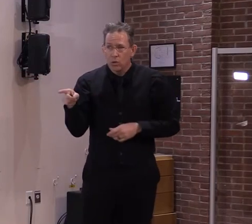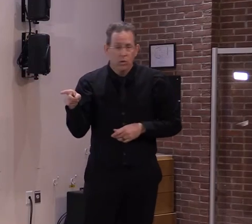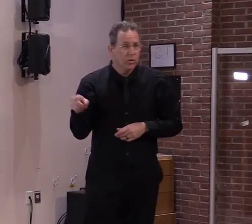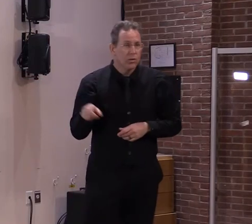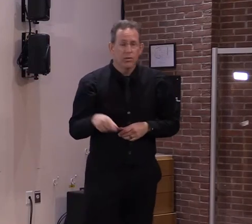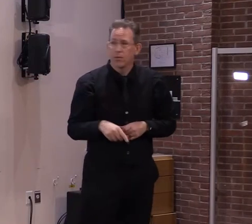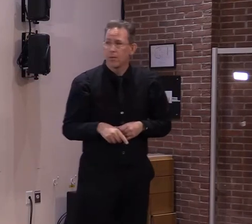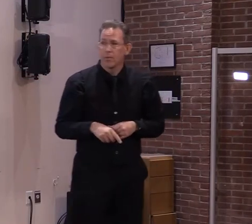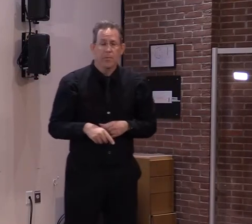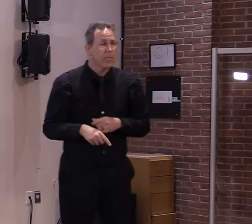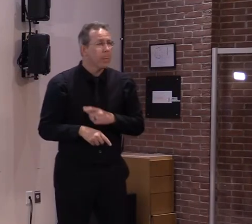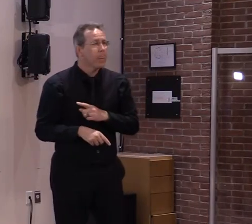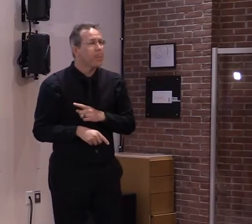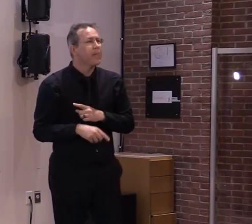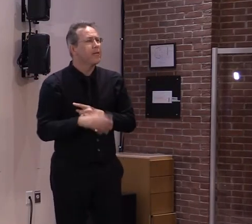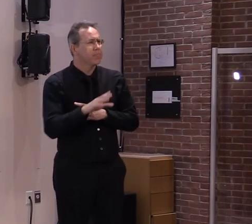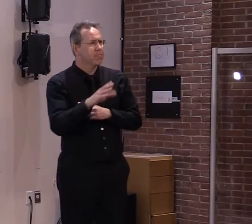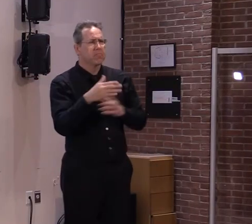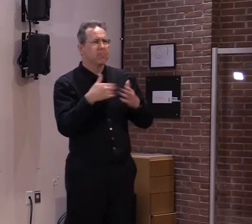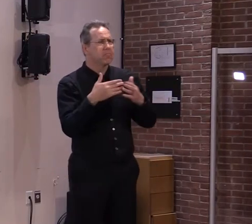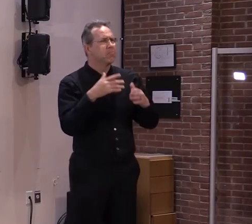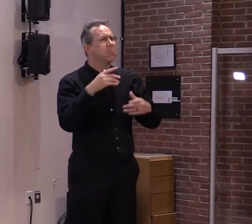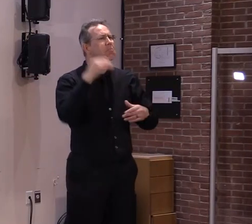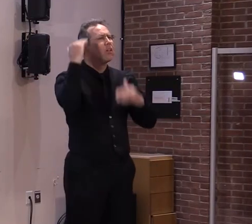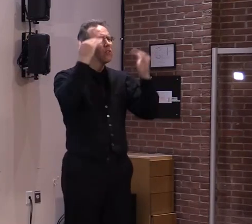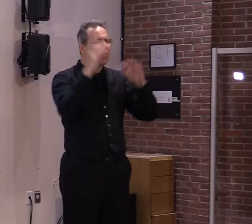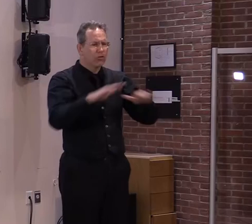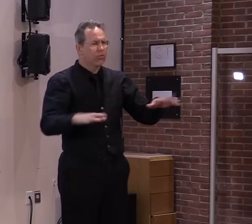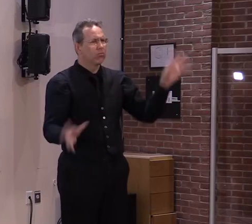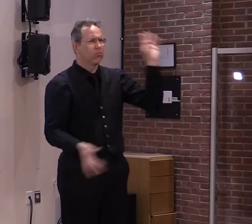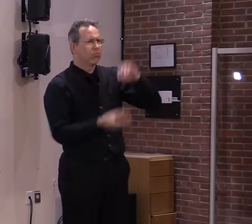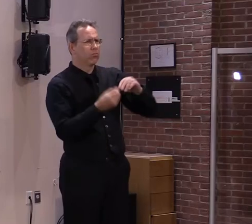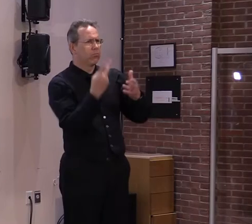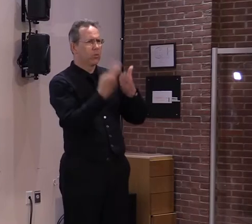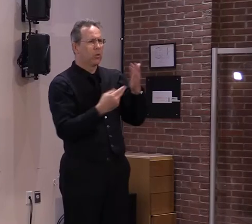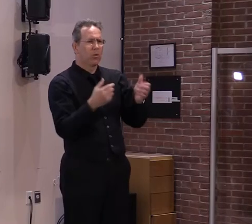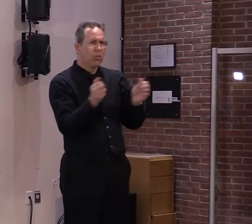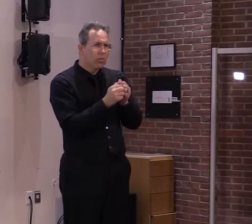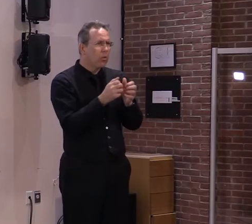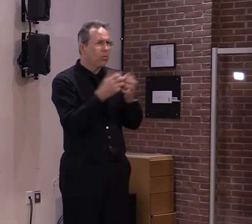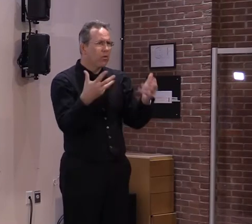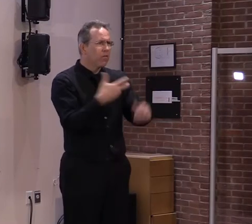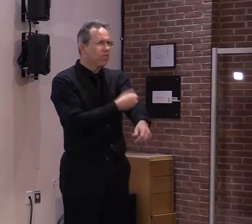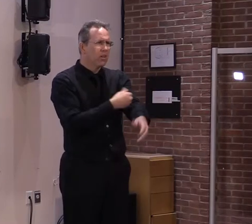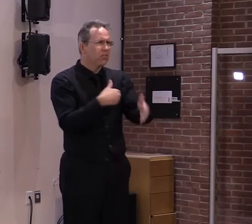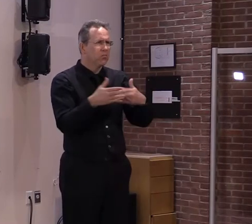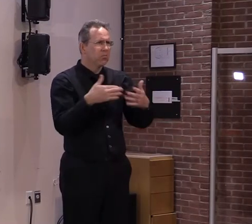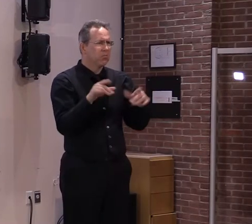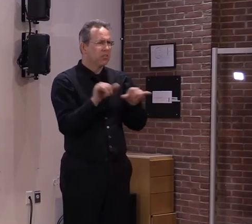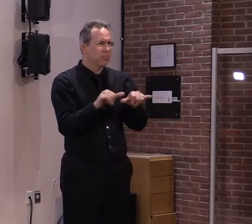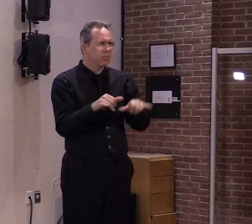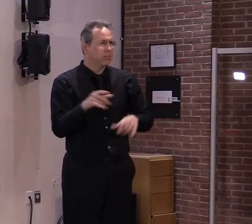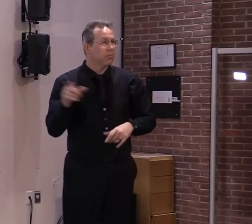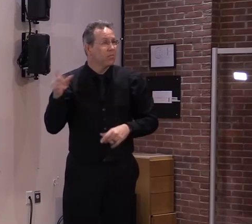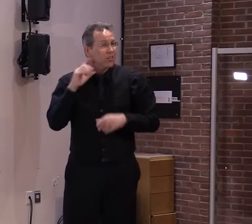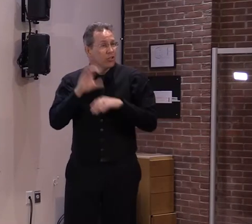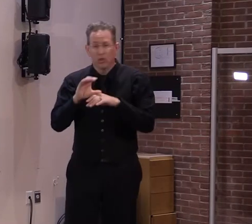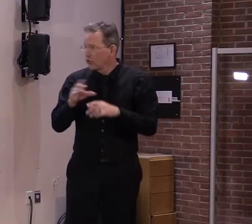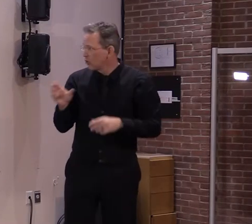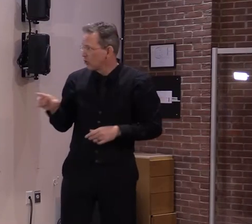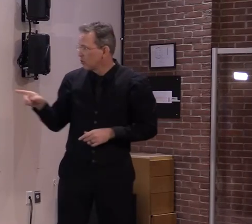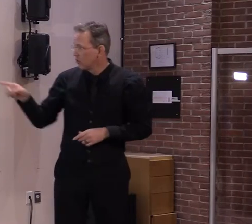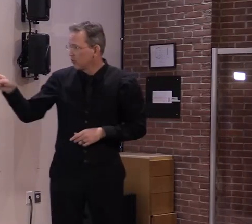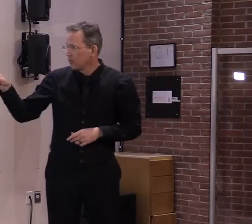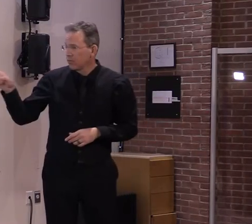unvaccinated. Right. To be clear, attending a church service is going to fall in this group B sector. So currently they're